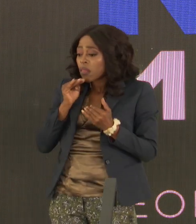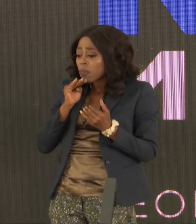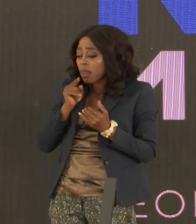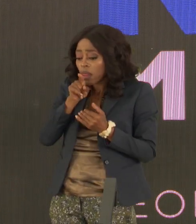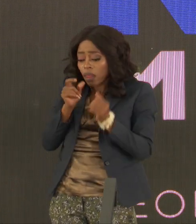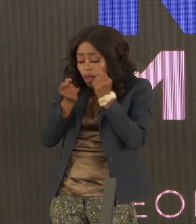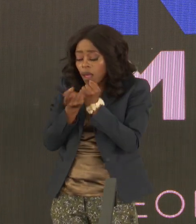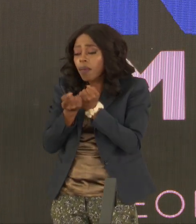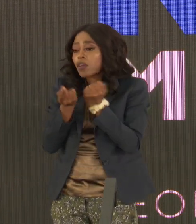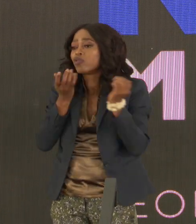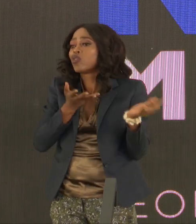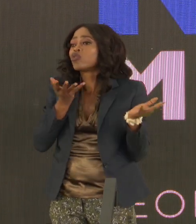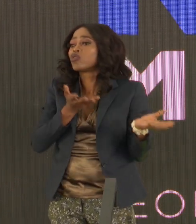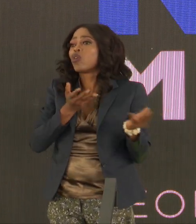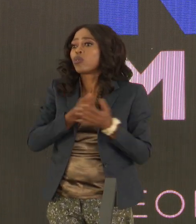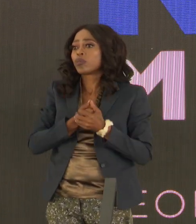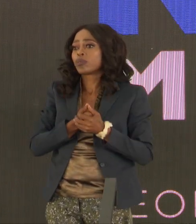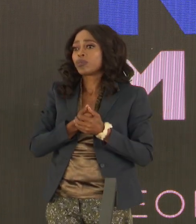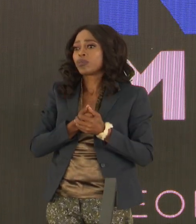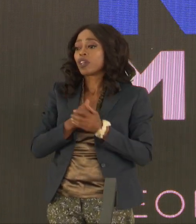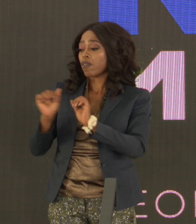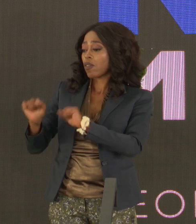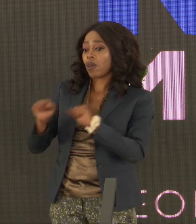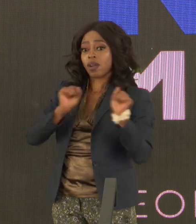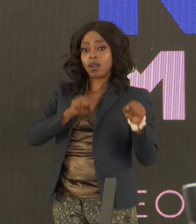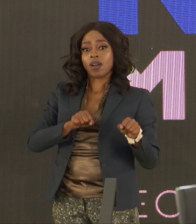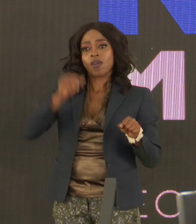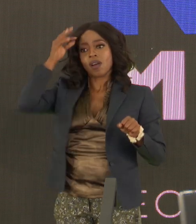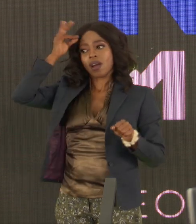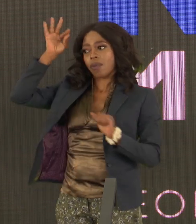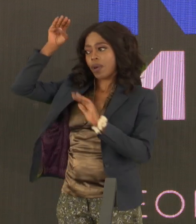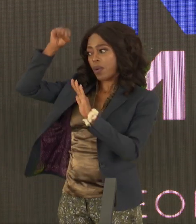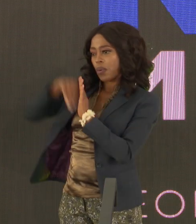happens when we allow the state to fail.